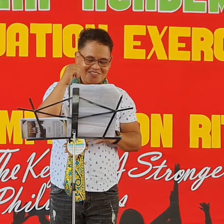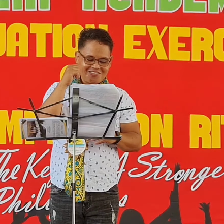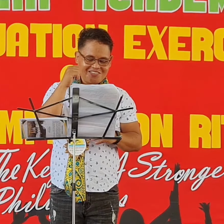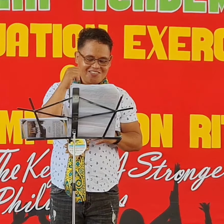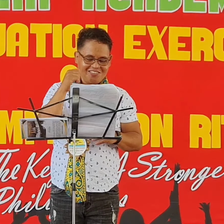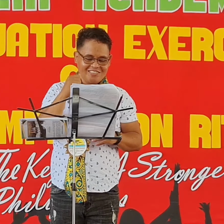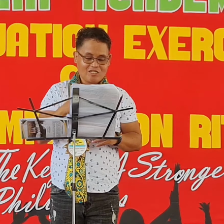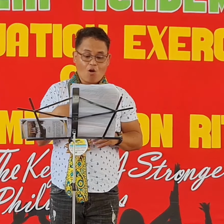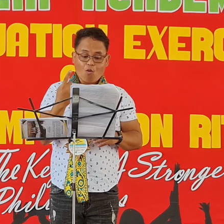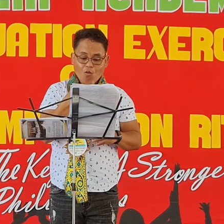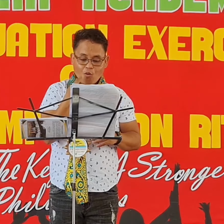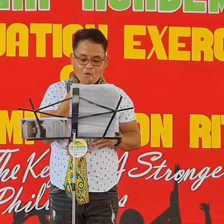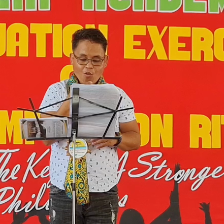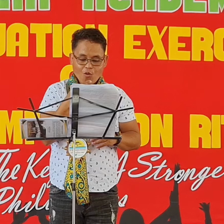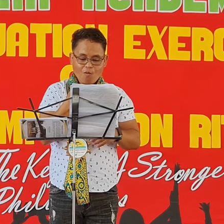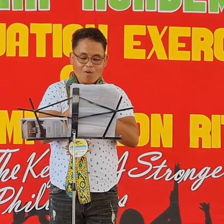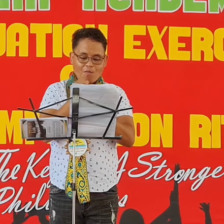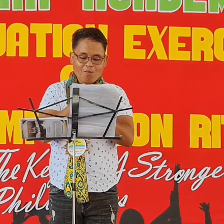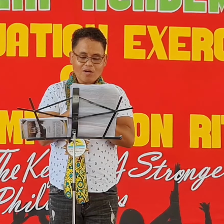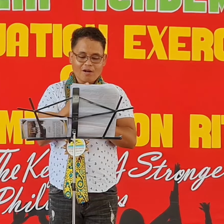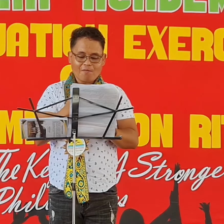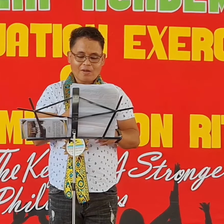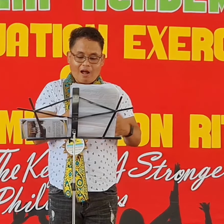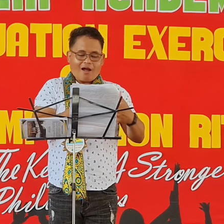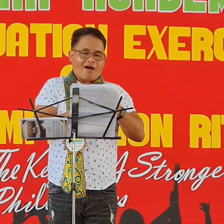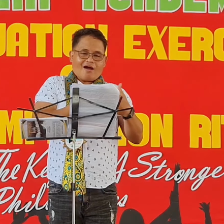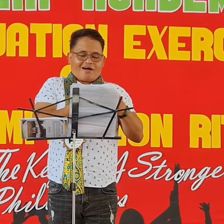I met a beautiful girl who made my heart skip a beat.